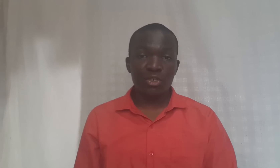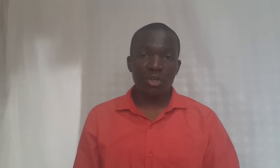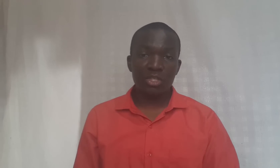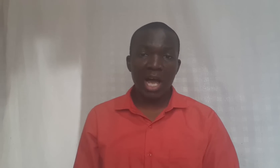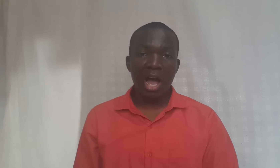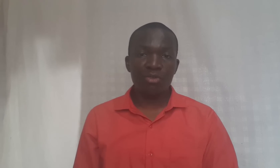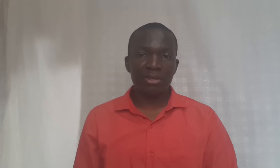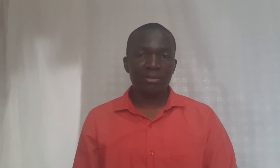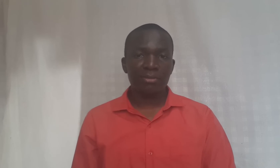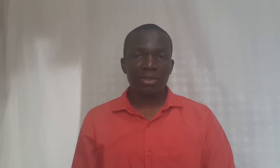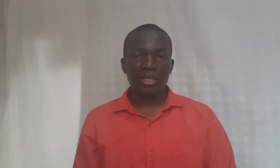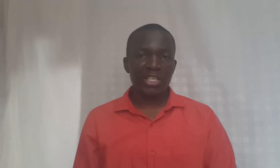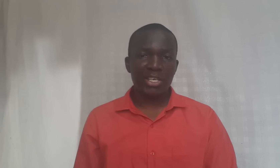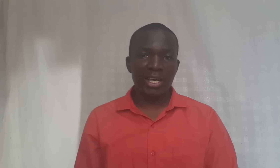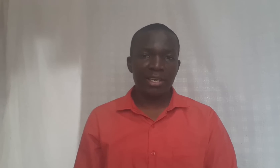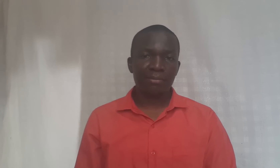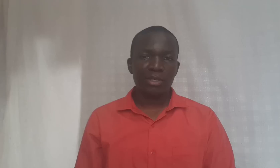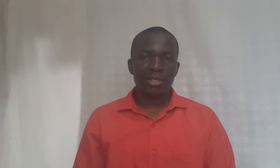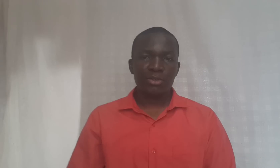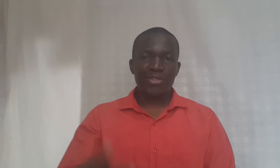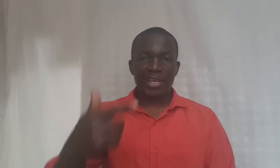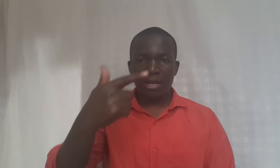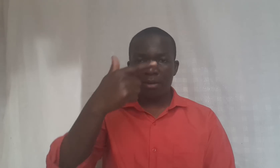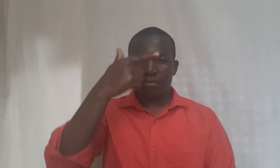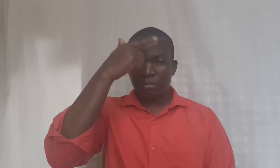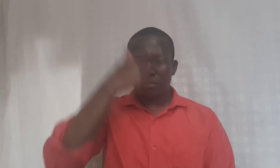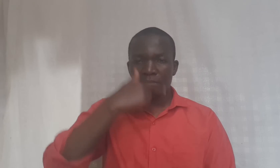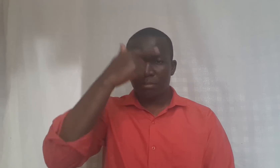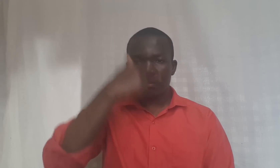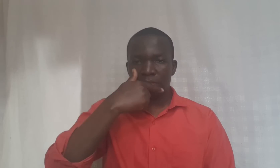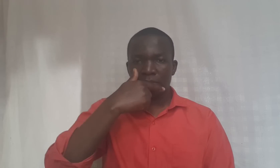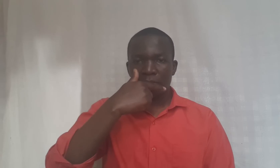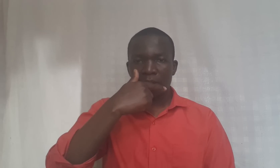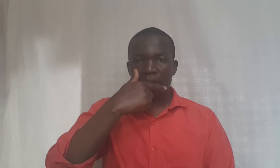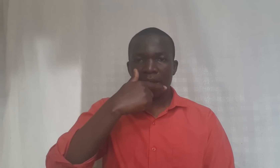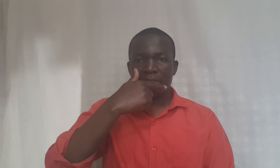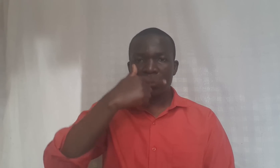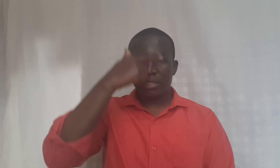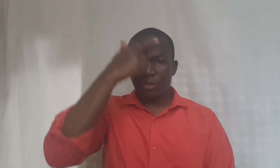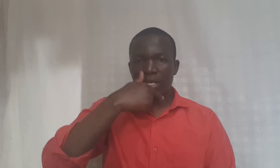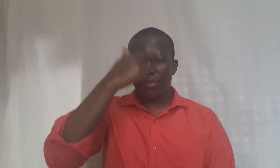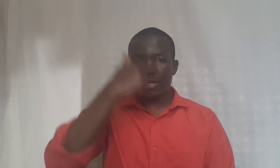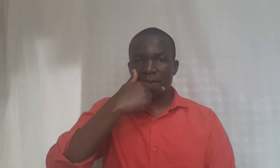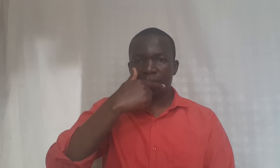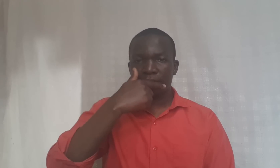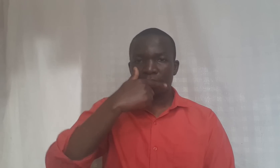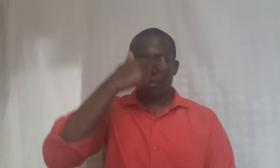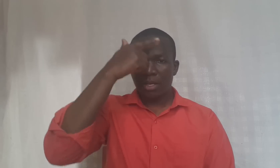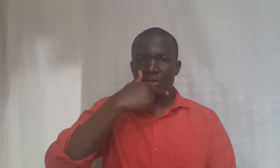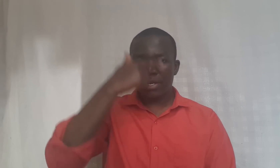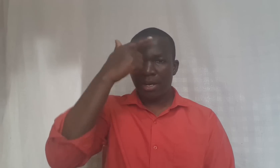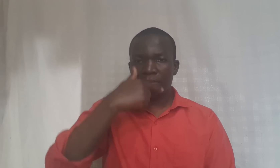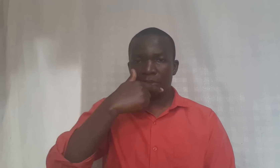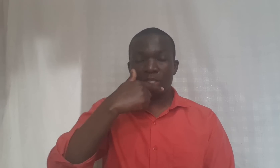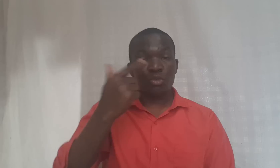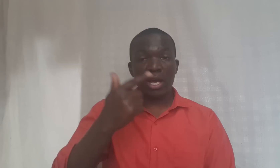industrial town in Kenya. So Thika, like that. This is how we sign Thika. Thika, just 2